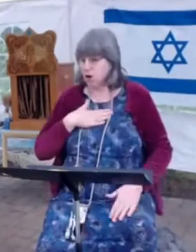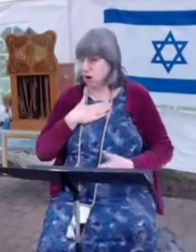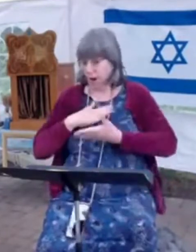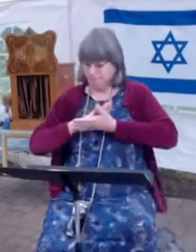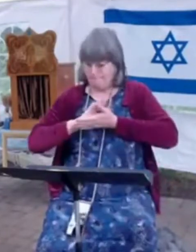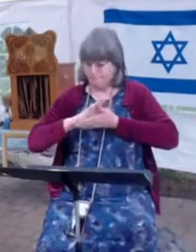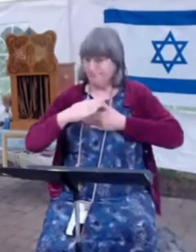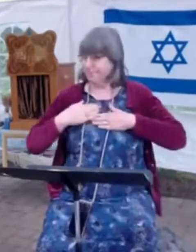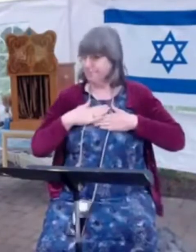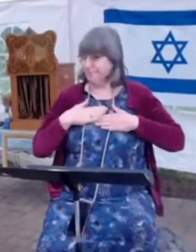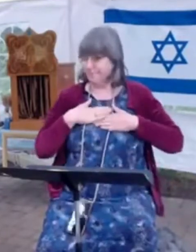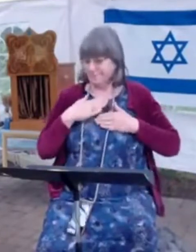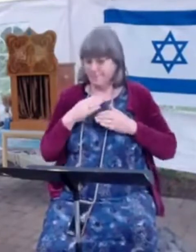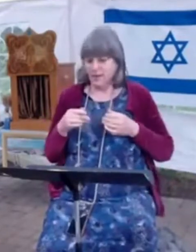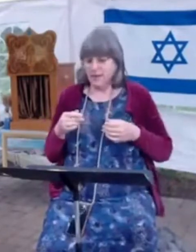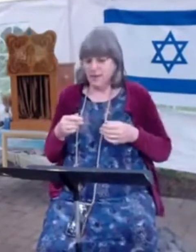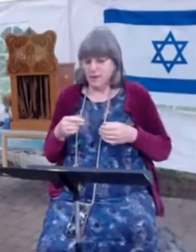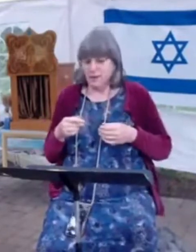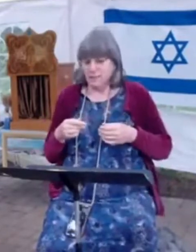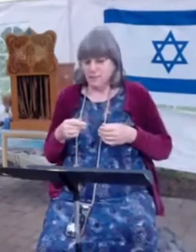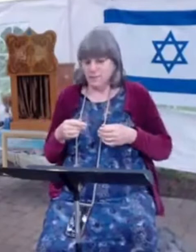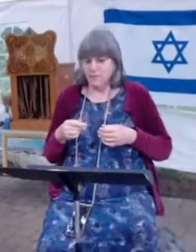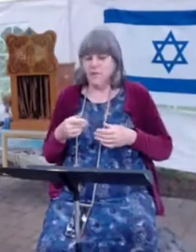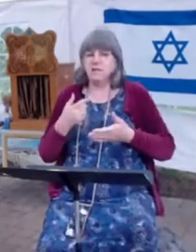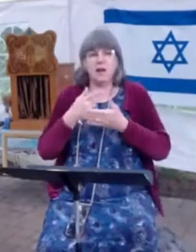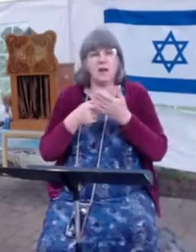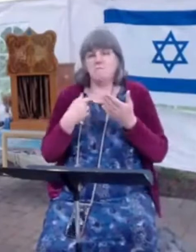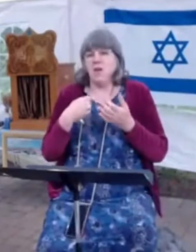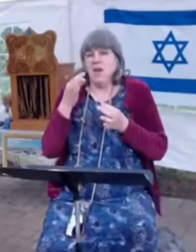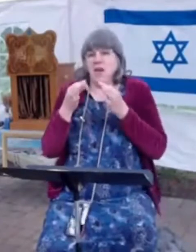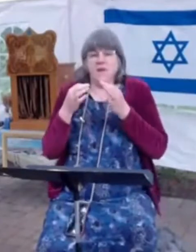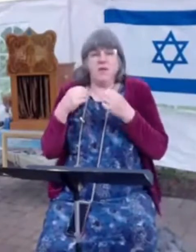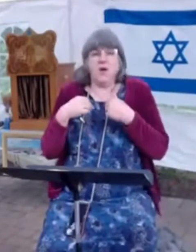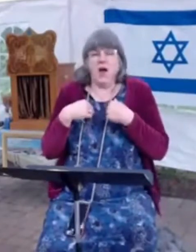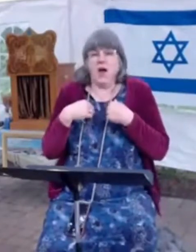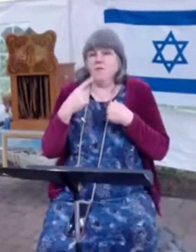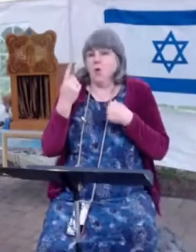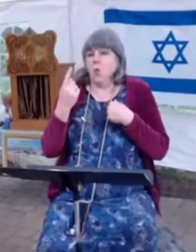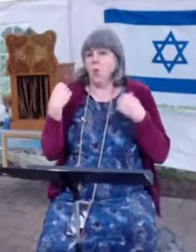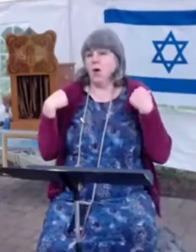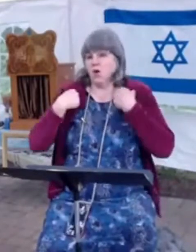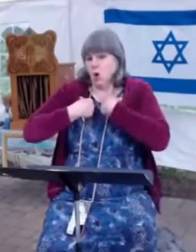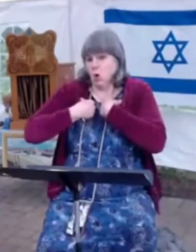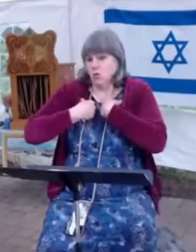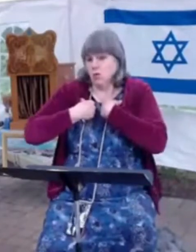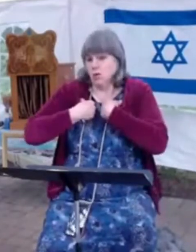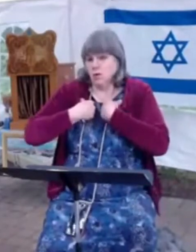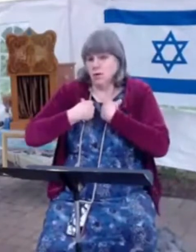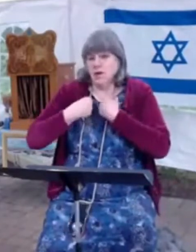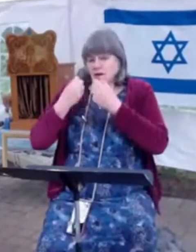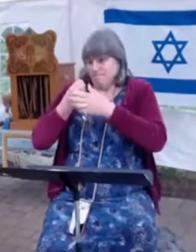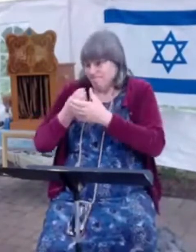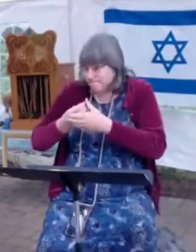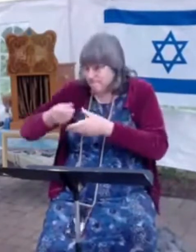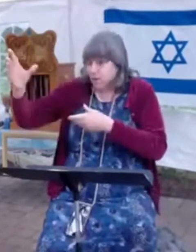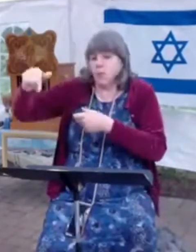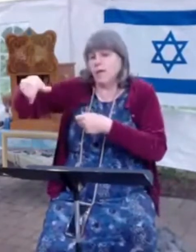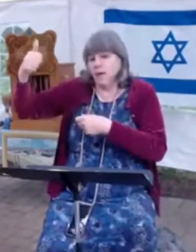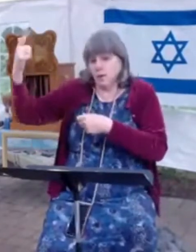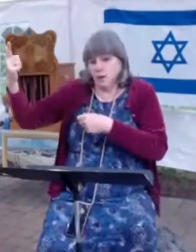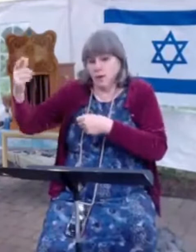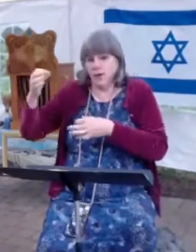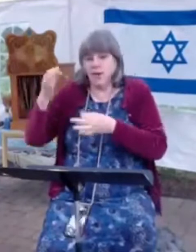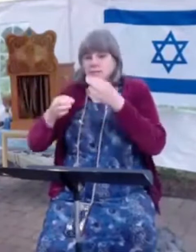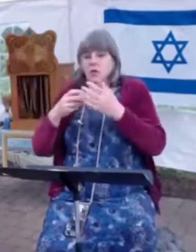says, it all has to do with, if you have one coat, give the other one. If you're a tax collector, don't take more than usual. If you're a soldier, don't